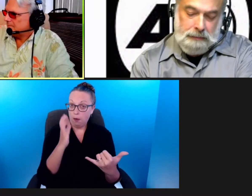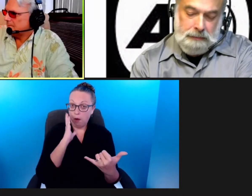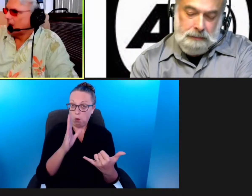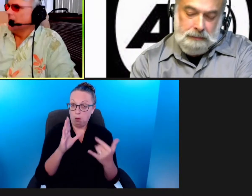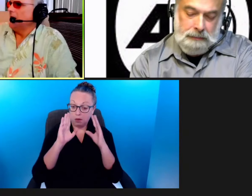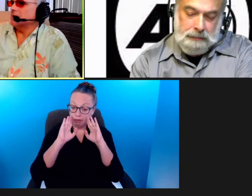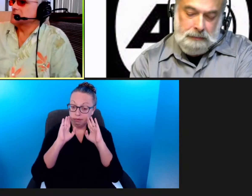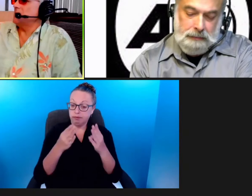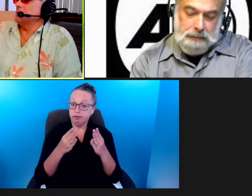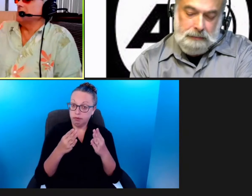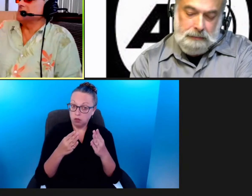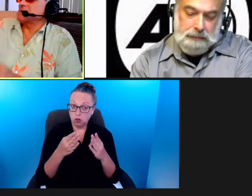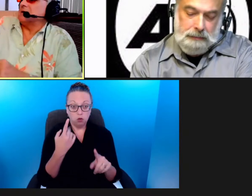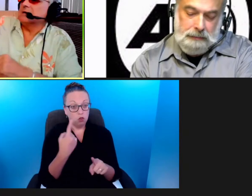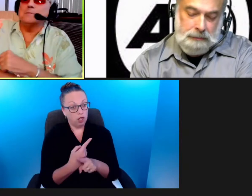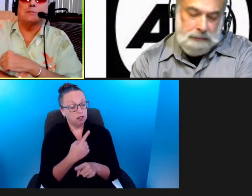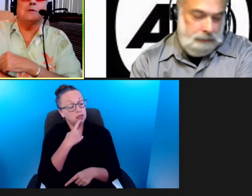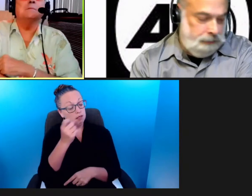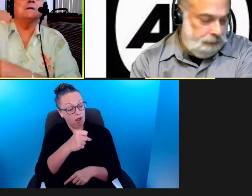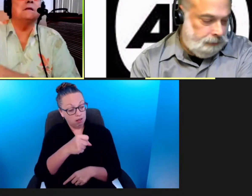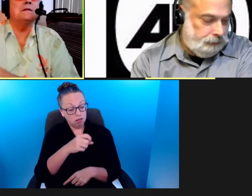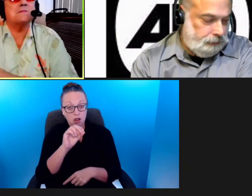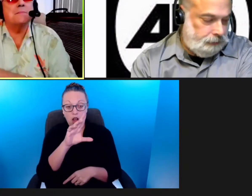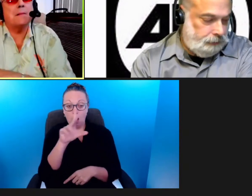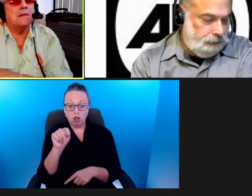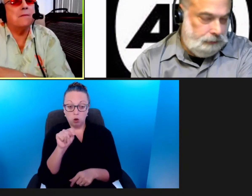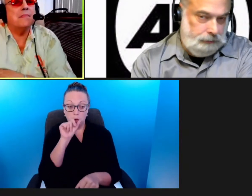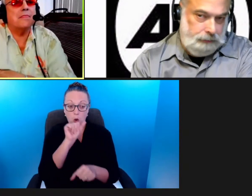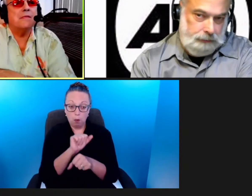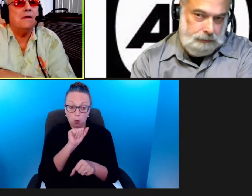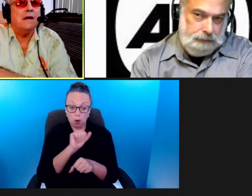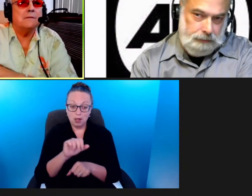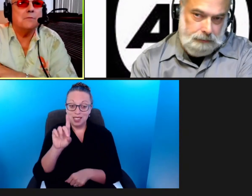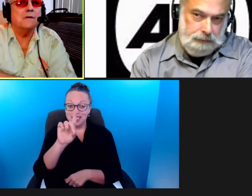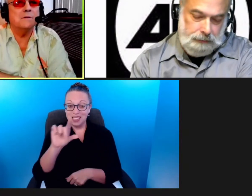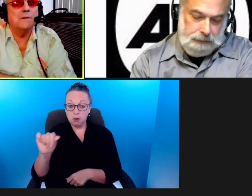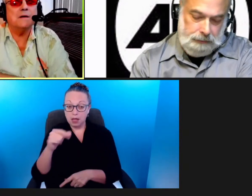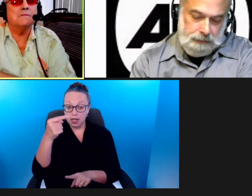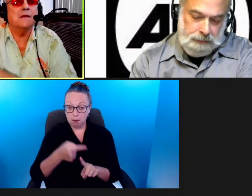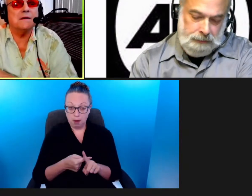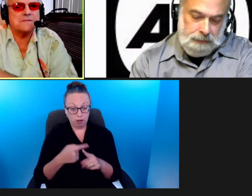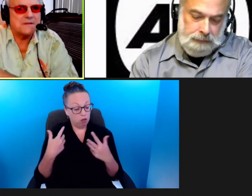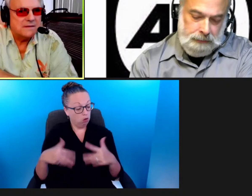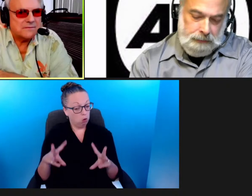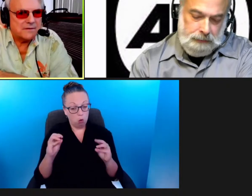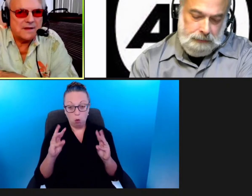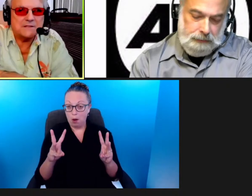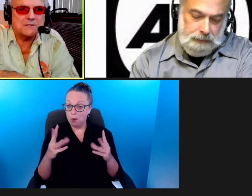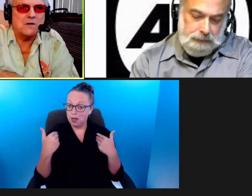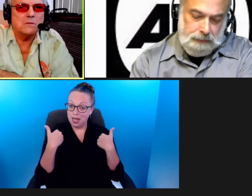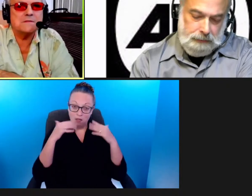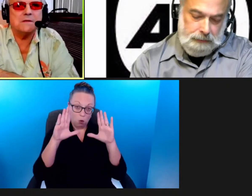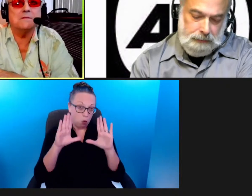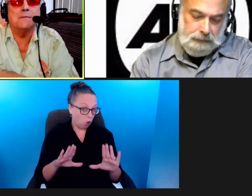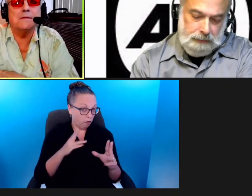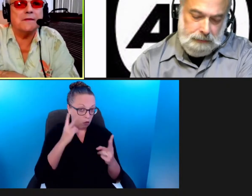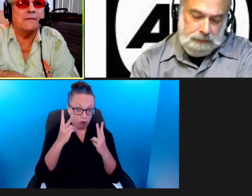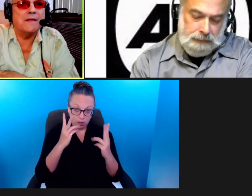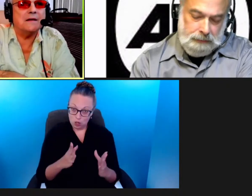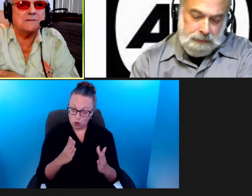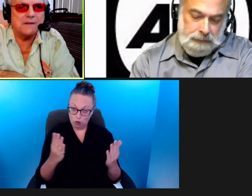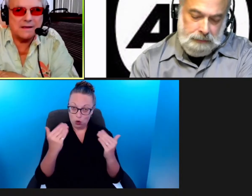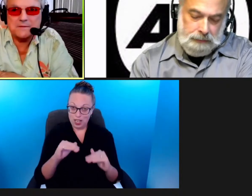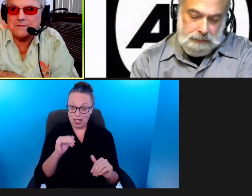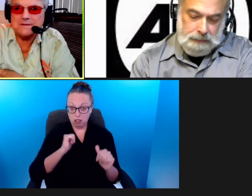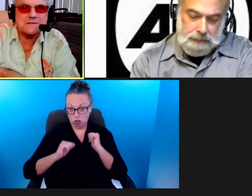dedicated, right, to October is Employment and Disability Month. And boy, do we have a guest for our next show. We'll tell you about that.